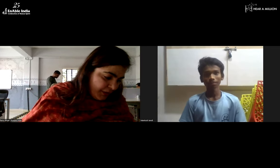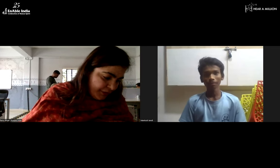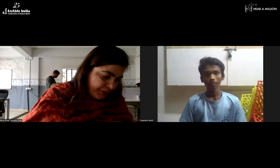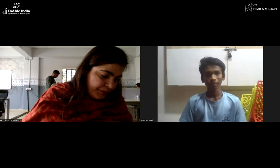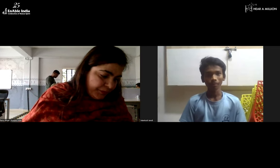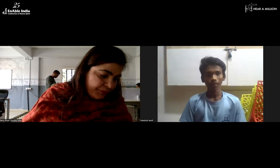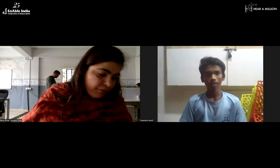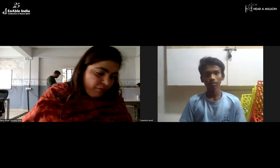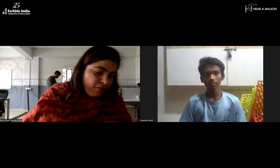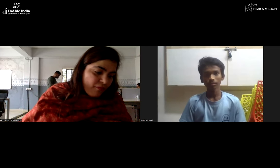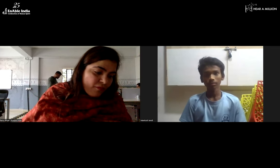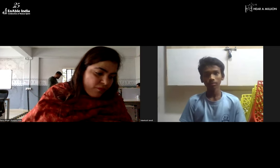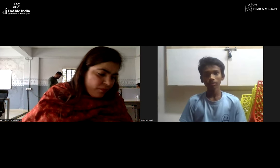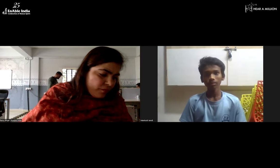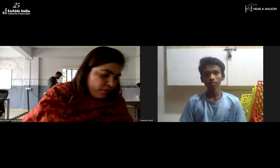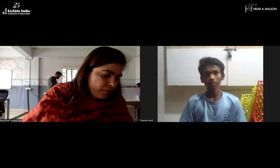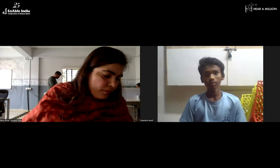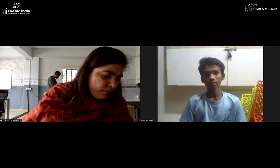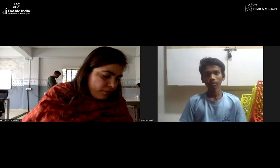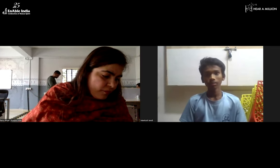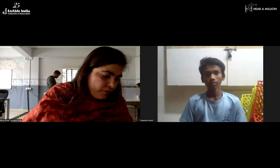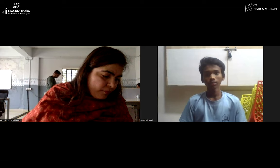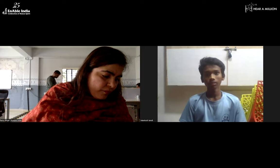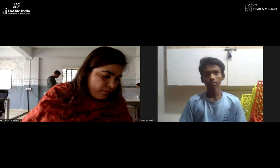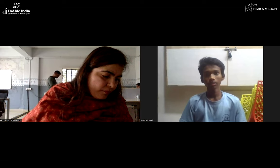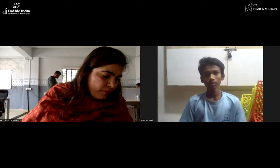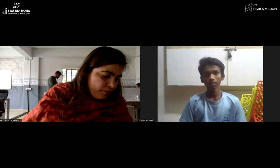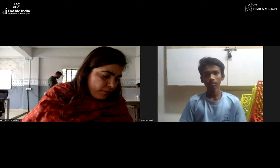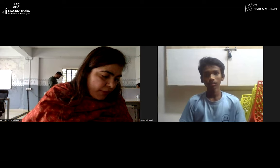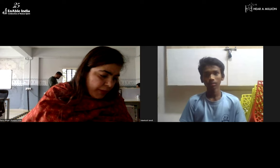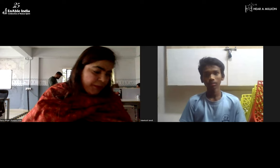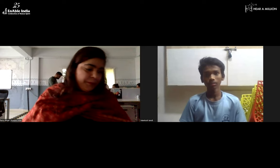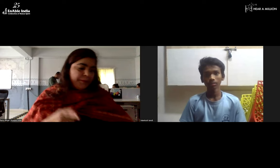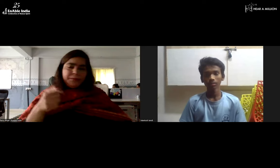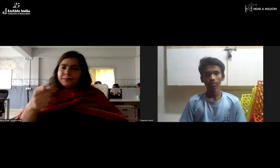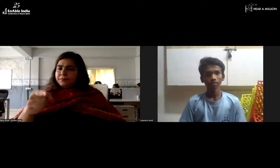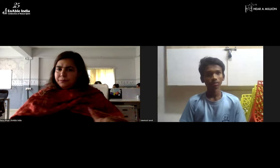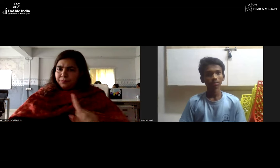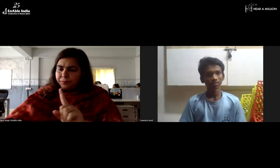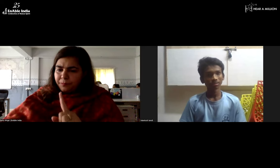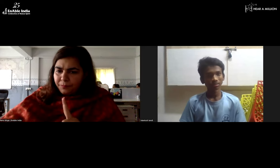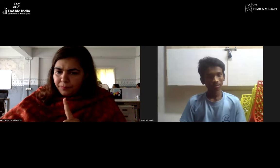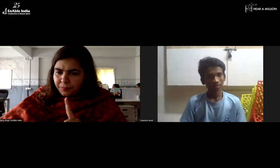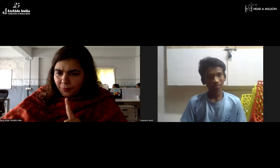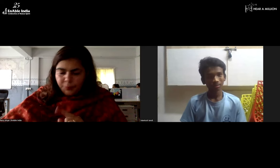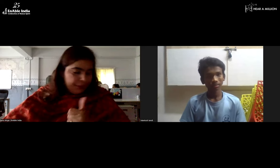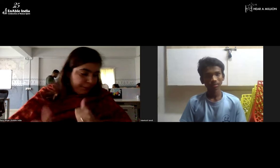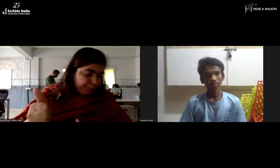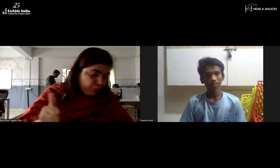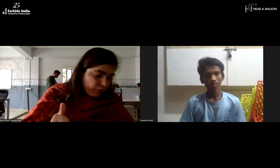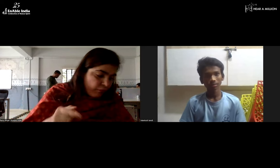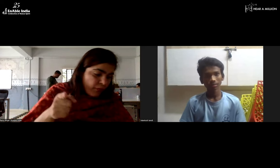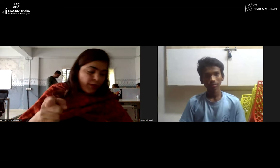There are certain skills that people can develop. So that's a talent. So what is yours? Can you explain again clearly?